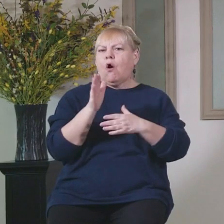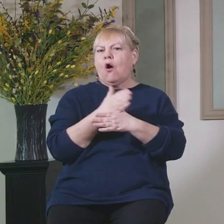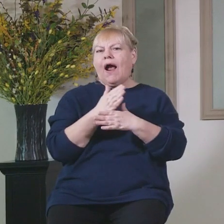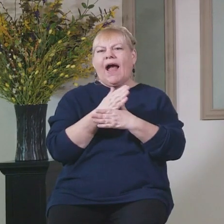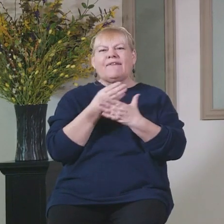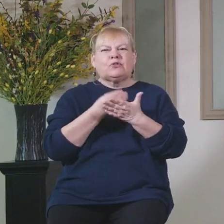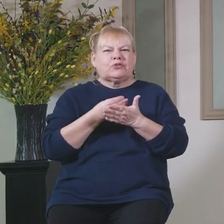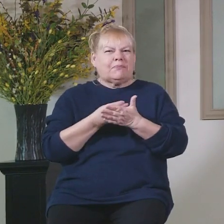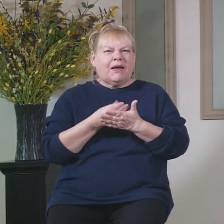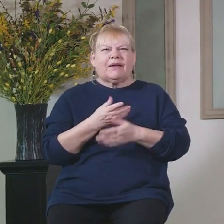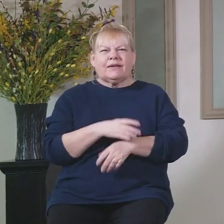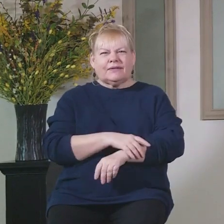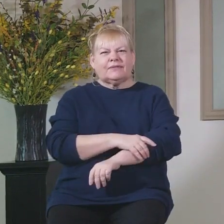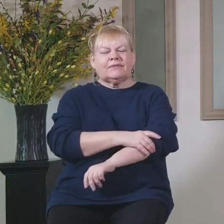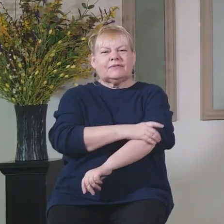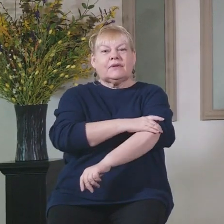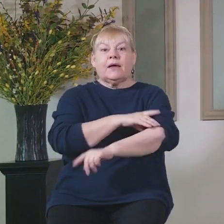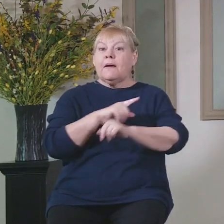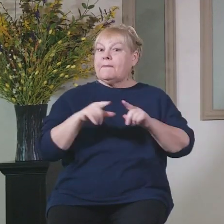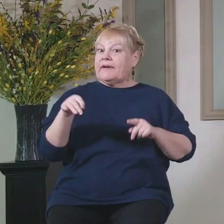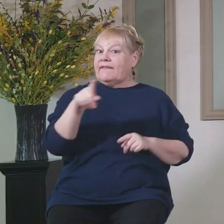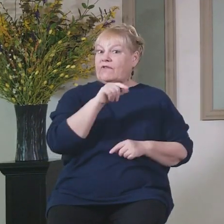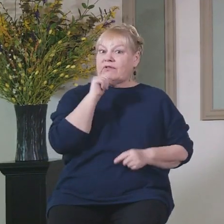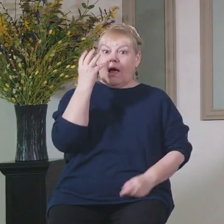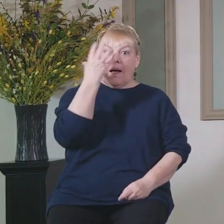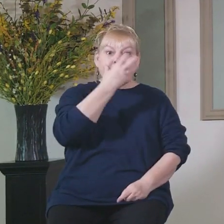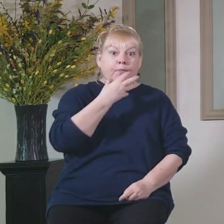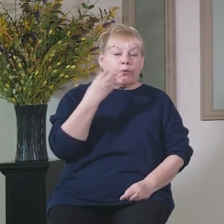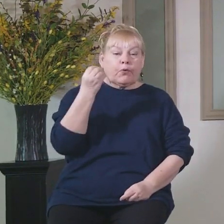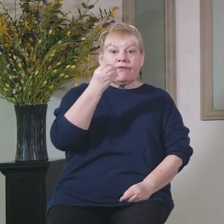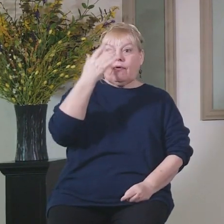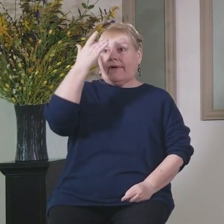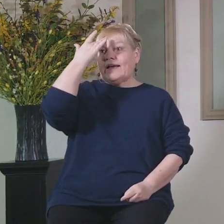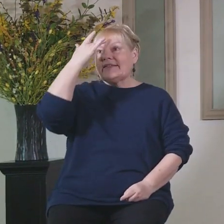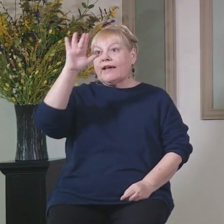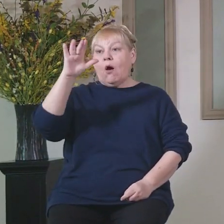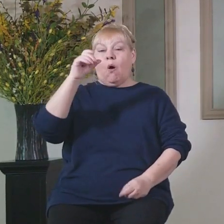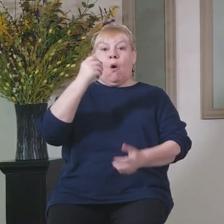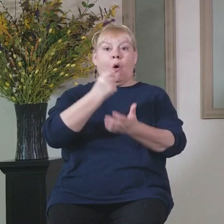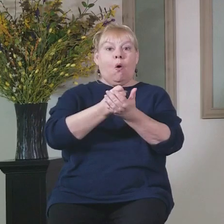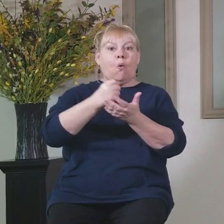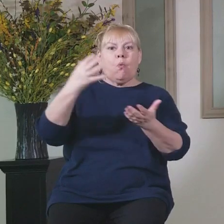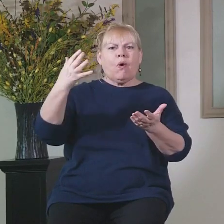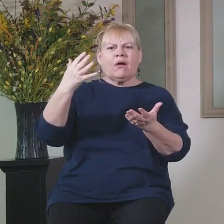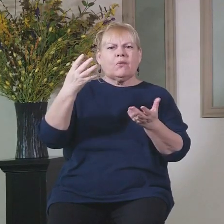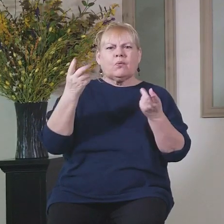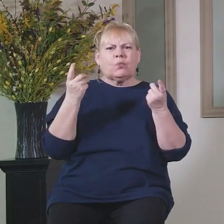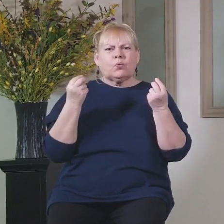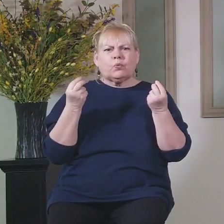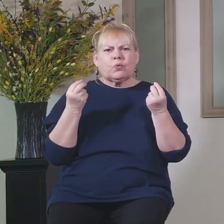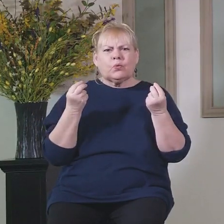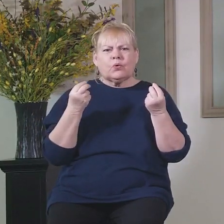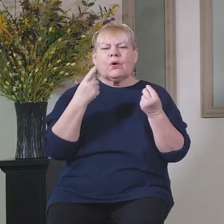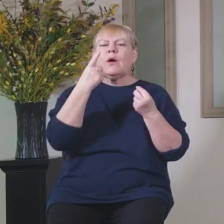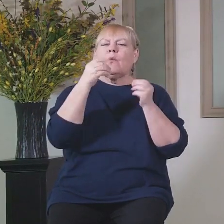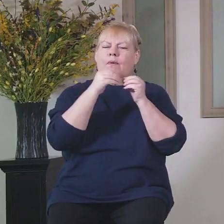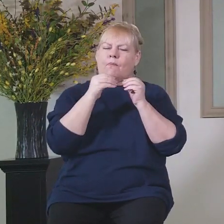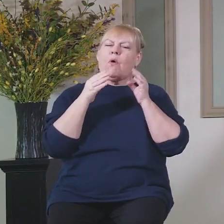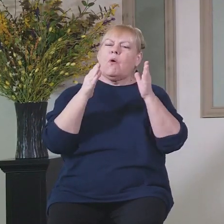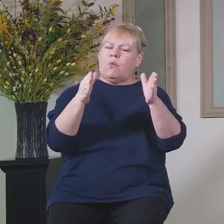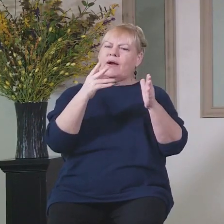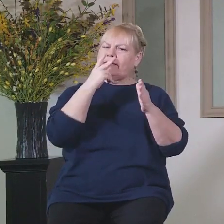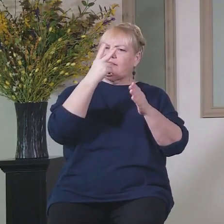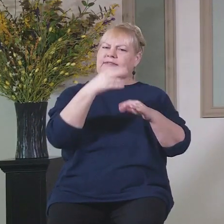income. But if you're not beautiful, intelligent, or wealthy, then what do? Well, there's one more way to be seen